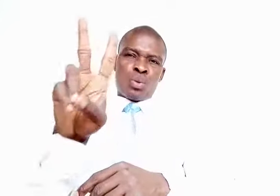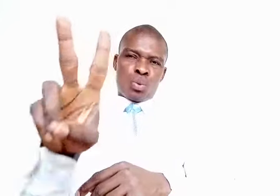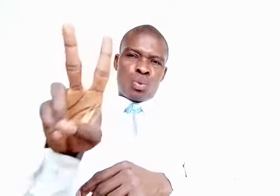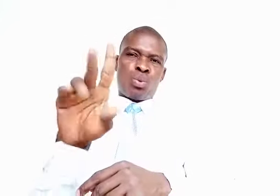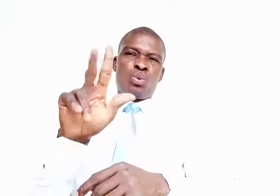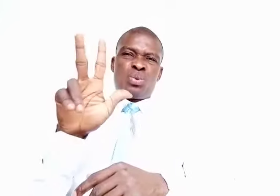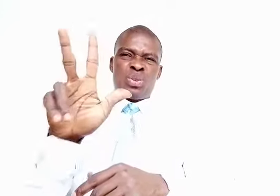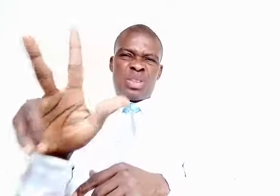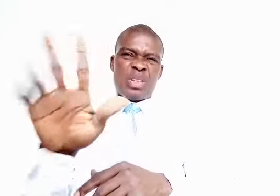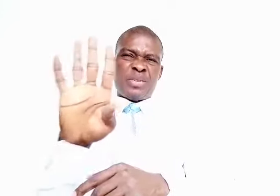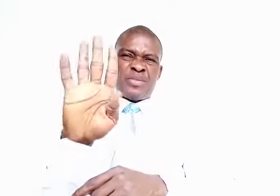87026142 35